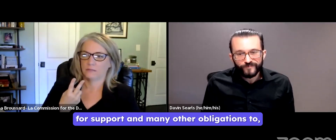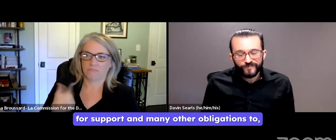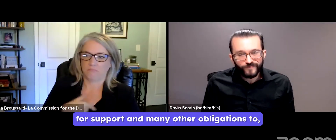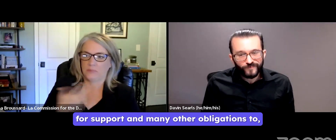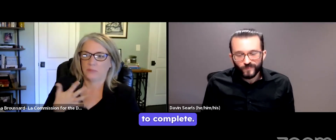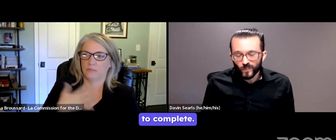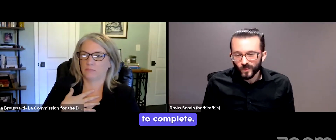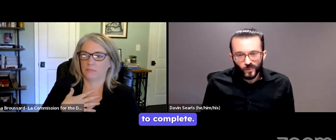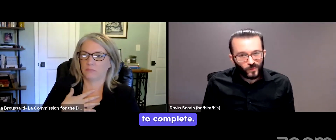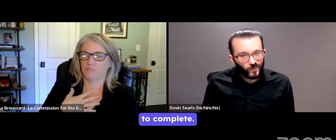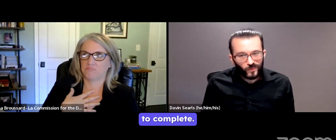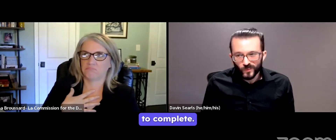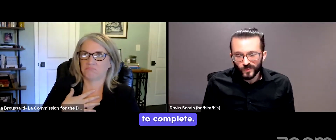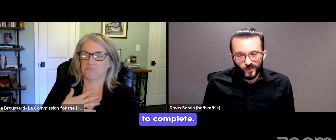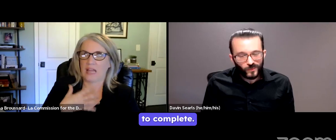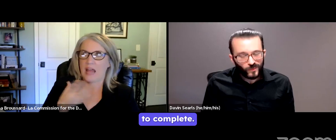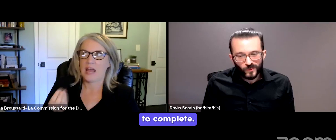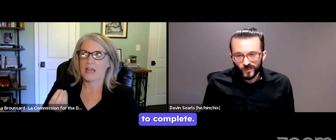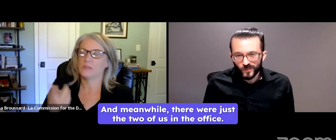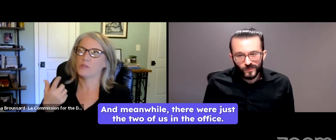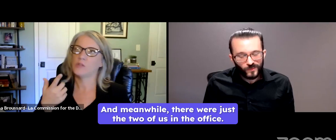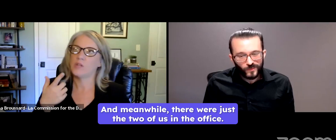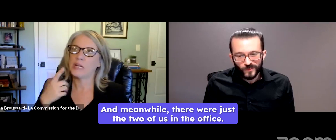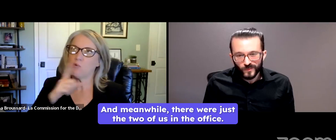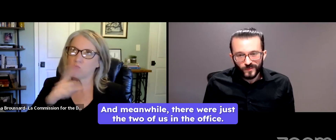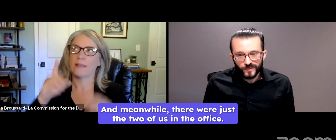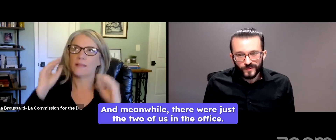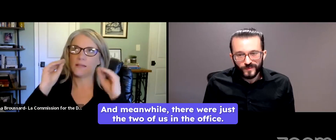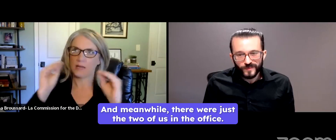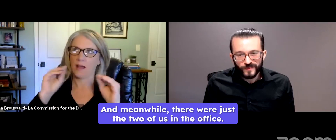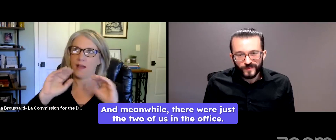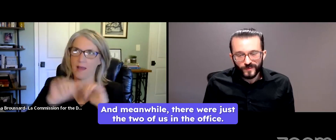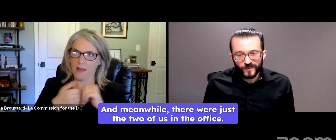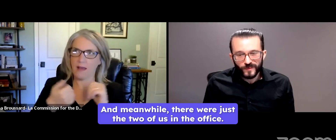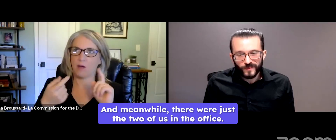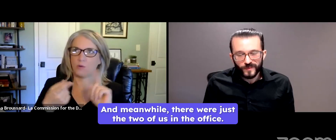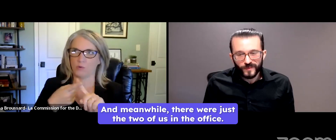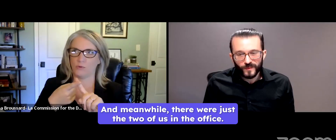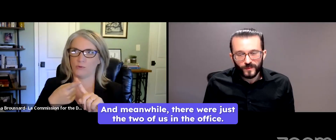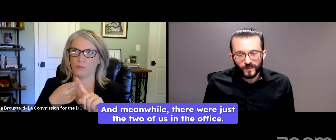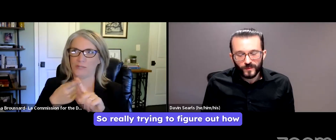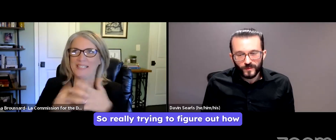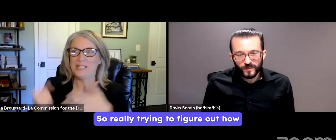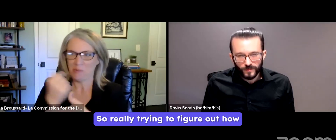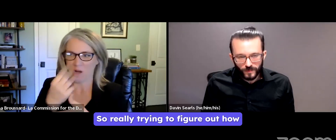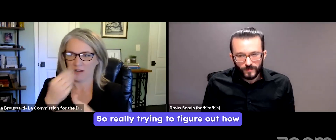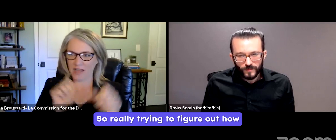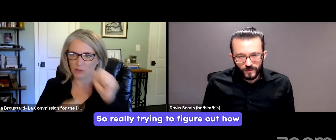obligations to complete. And meanwhile, there were just the two of us in the office. So really